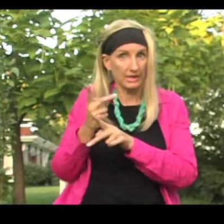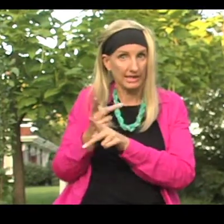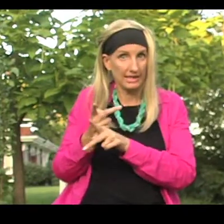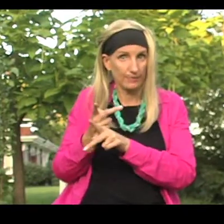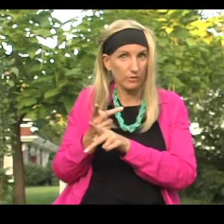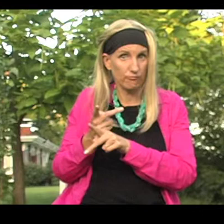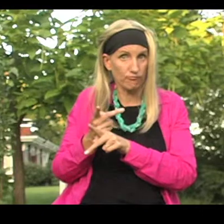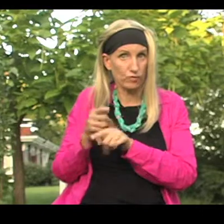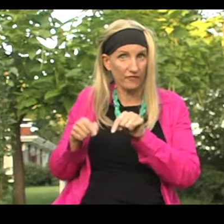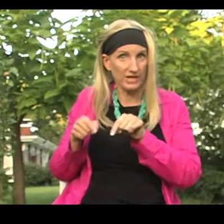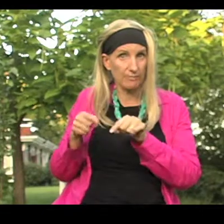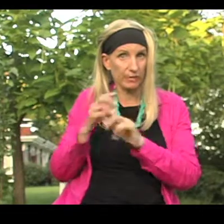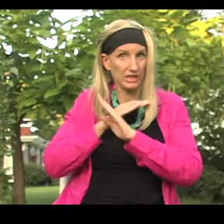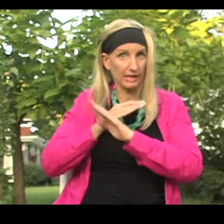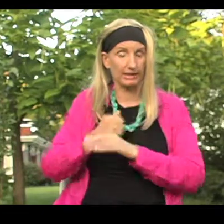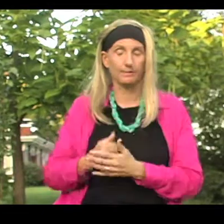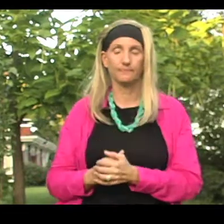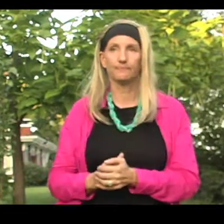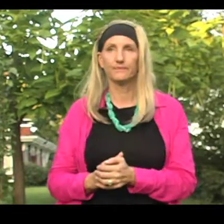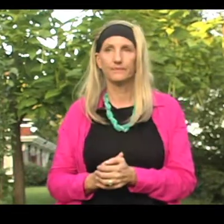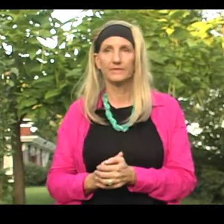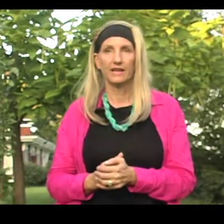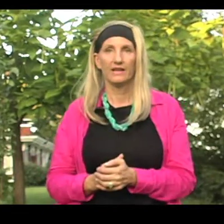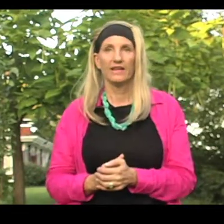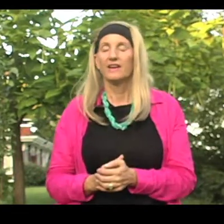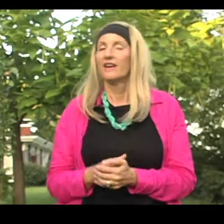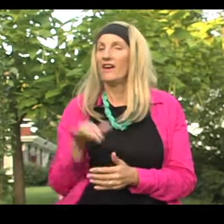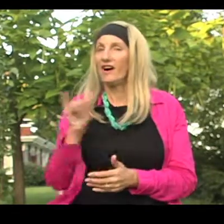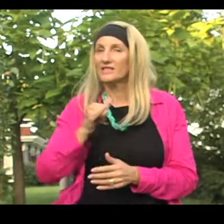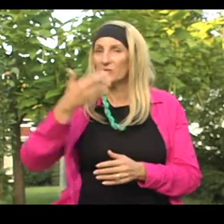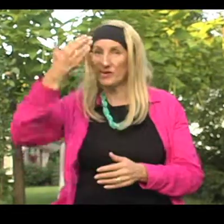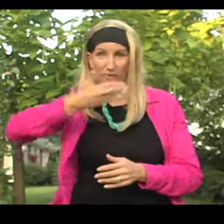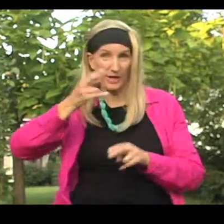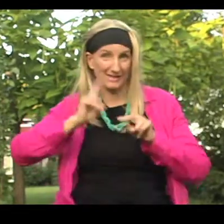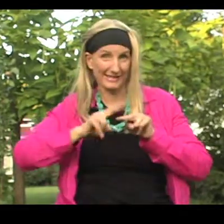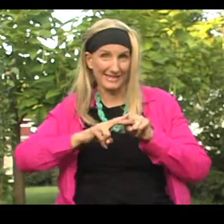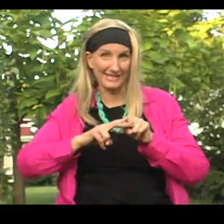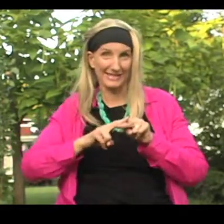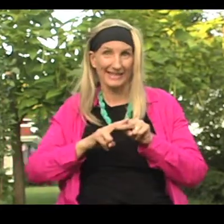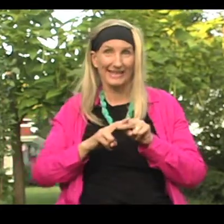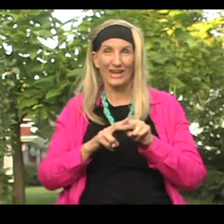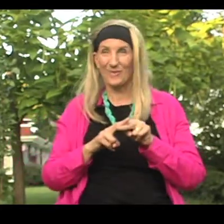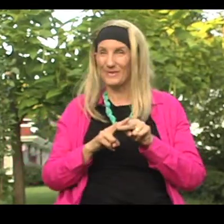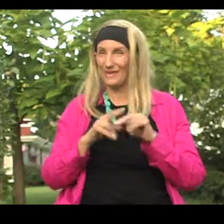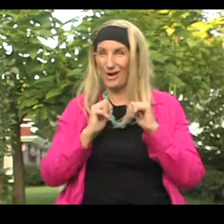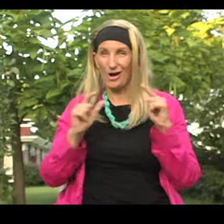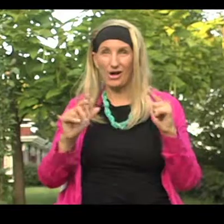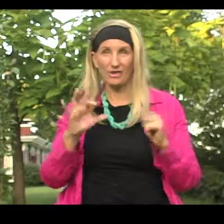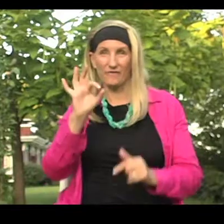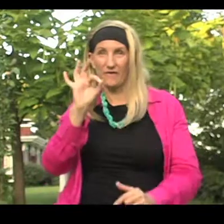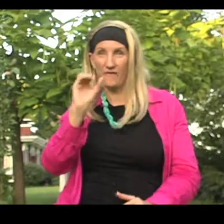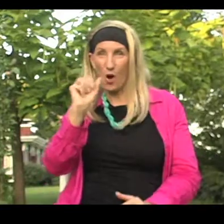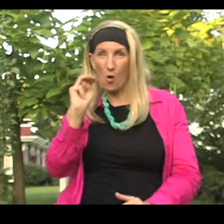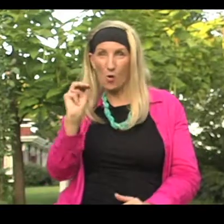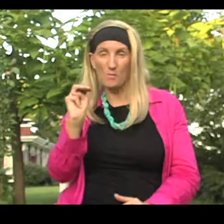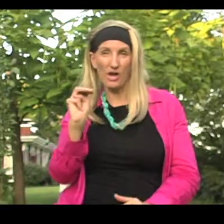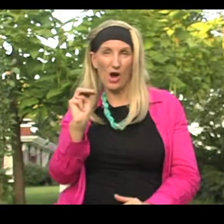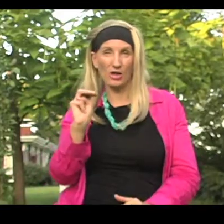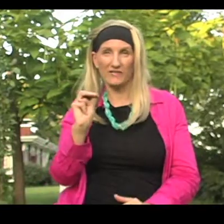keep your feet protected. Also in the front seat, there was all of the foam and all of